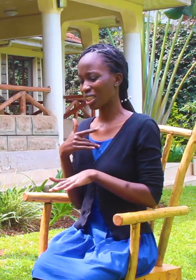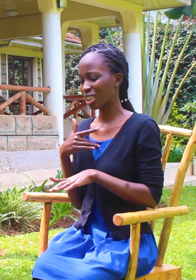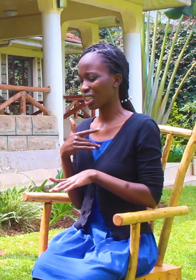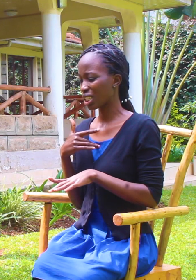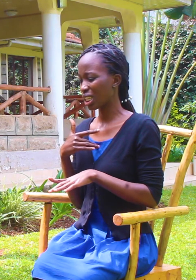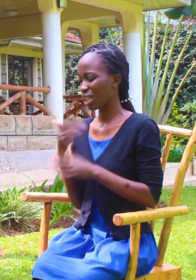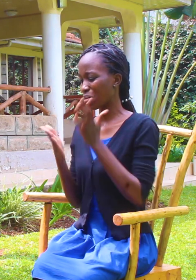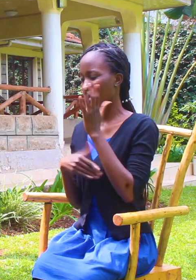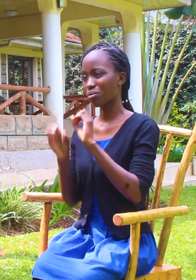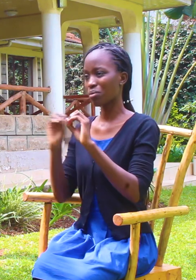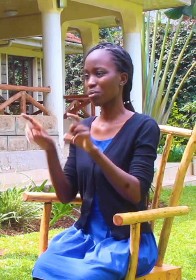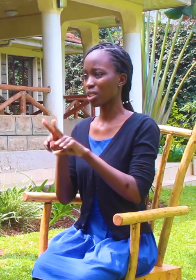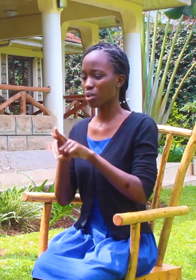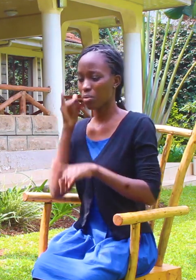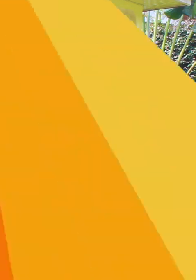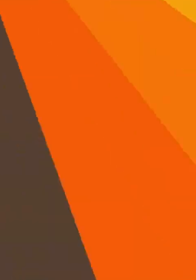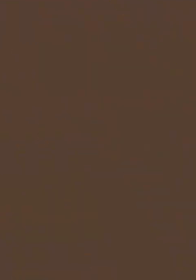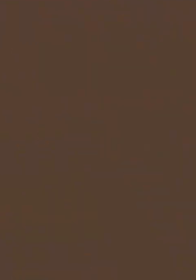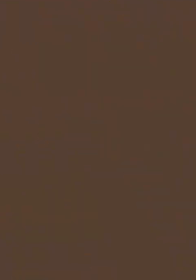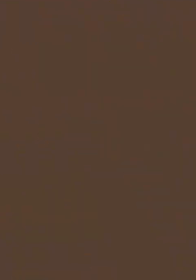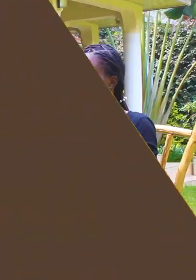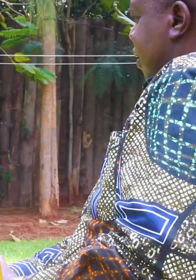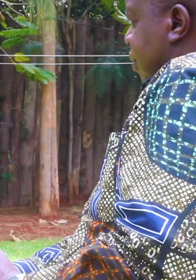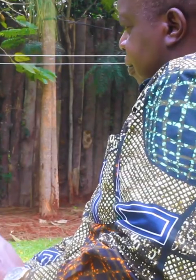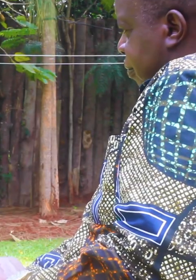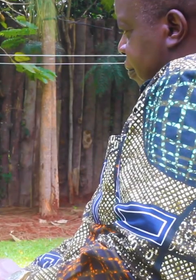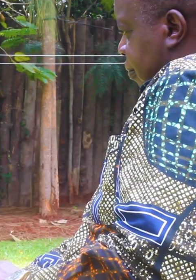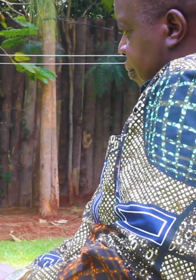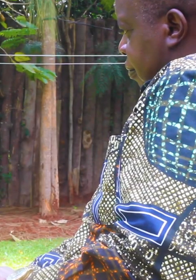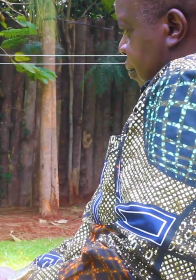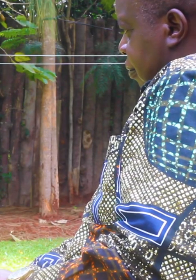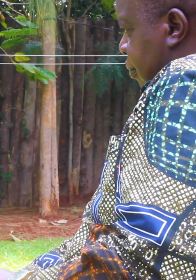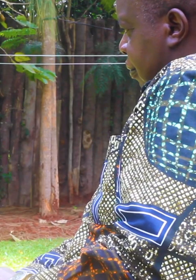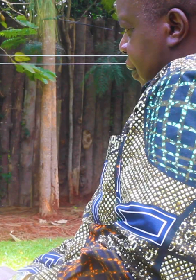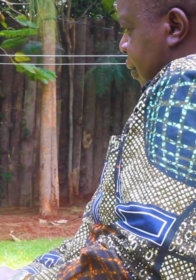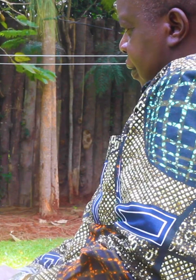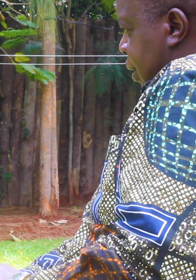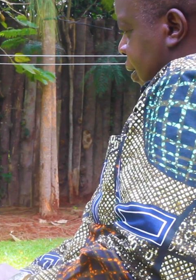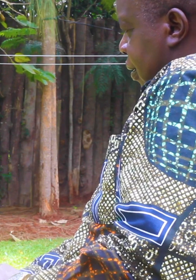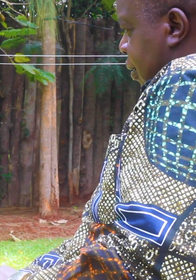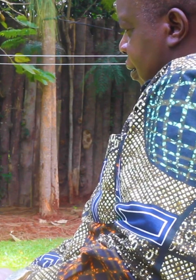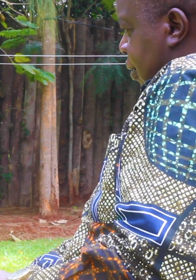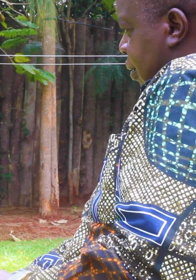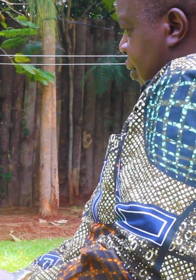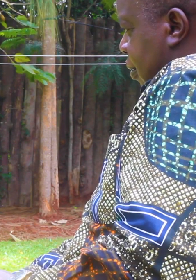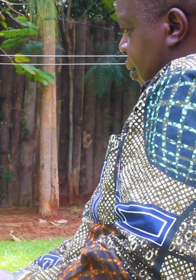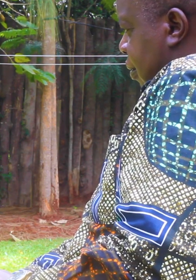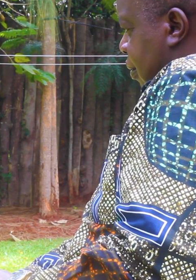anything. And that's how we are. So number three, how were you able to know which school